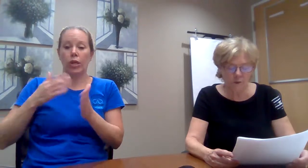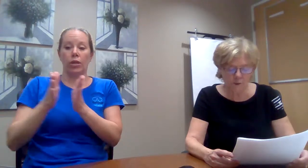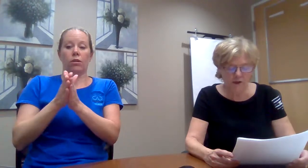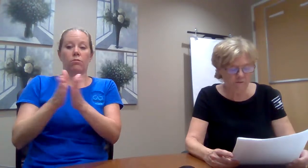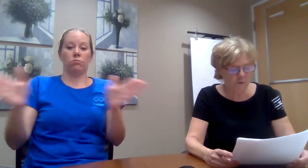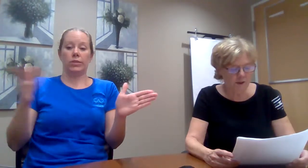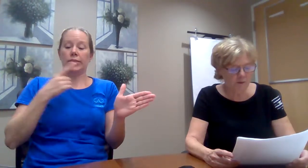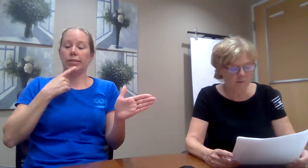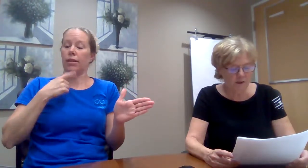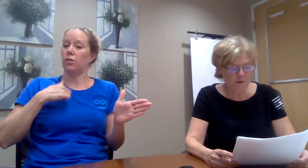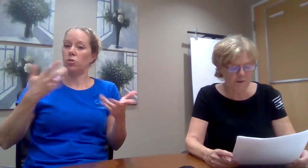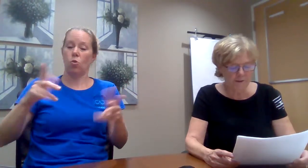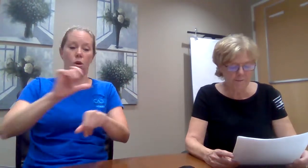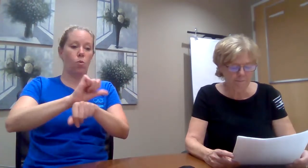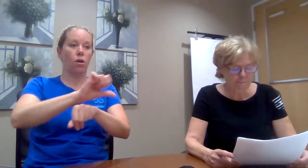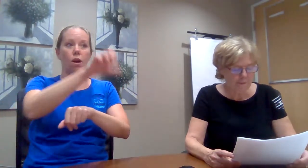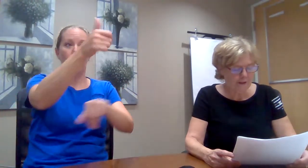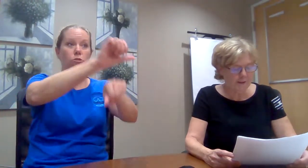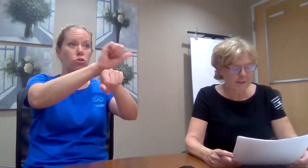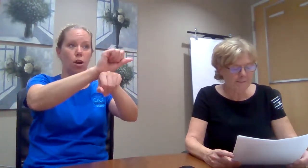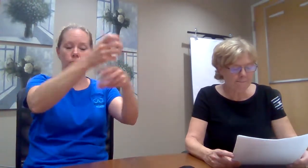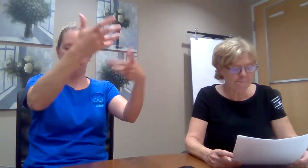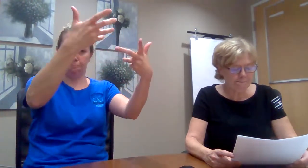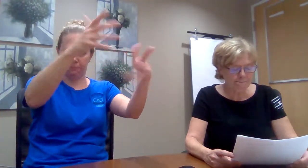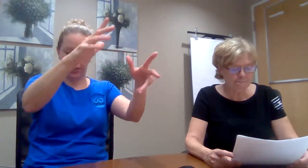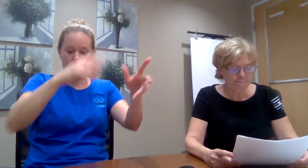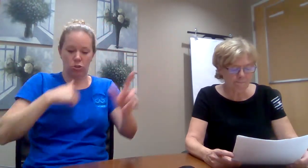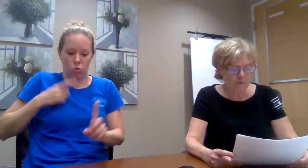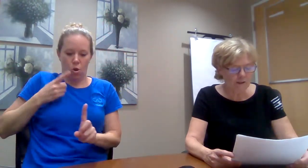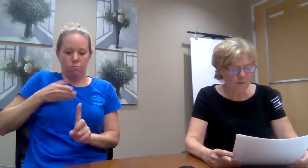while they were working for Bob Rumble.